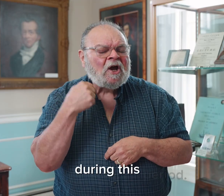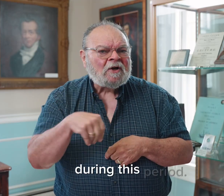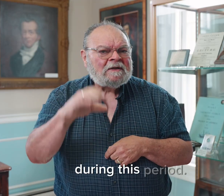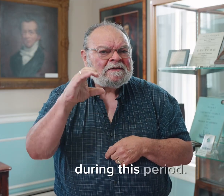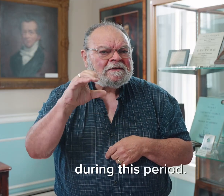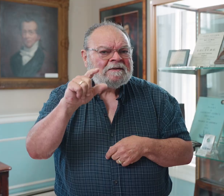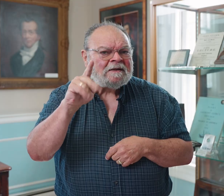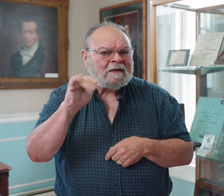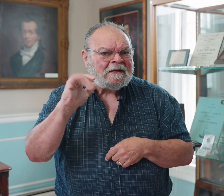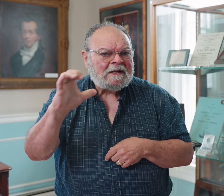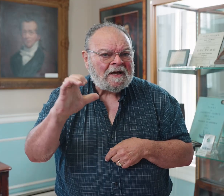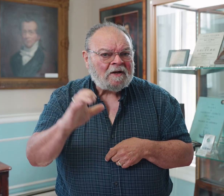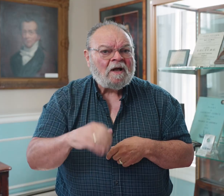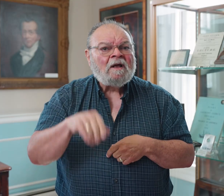period.